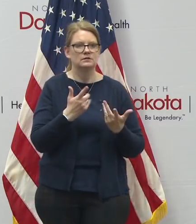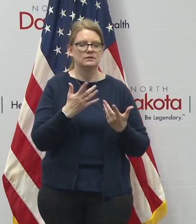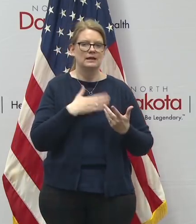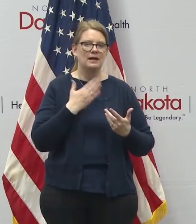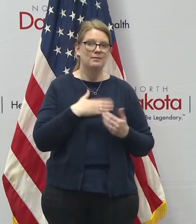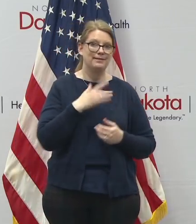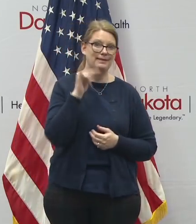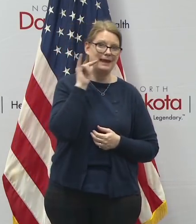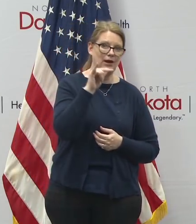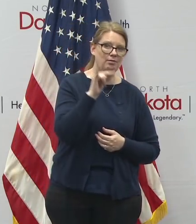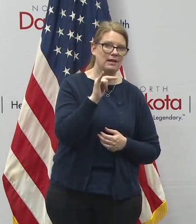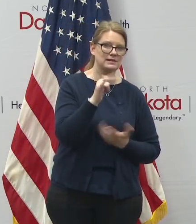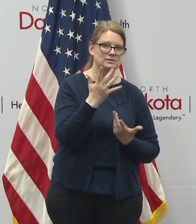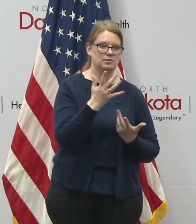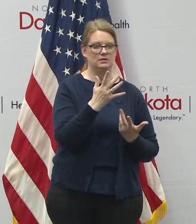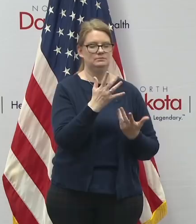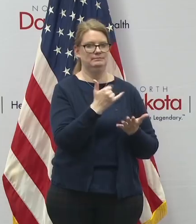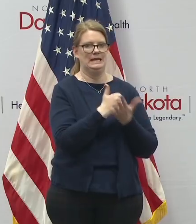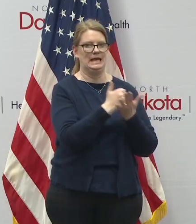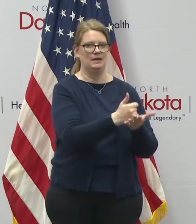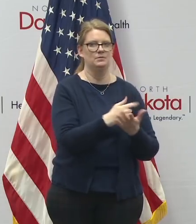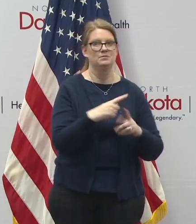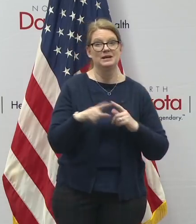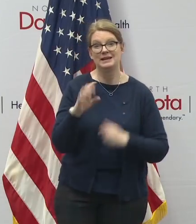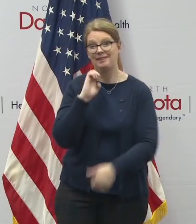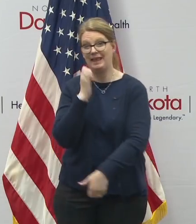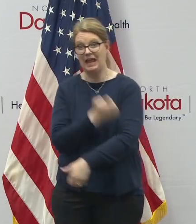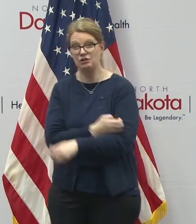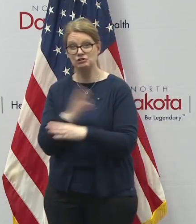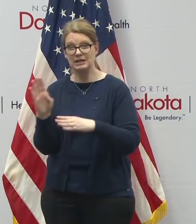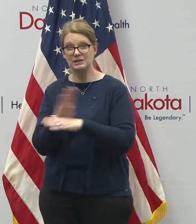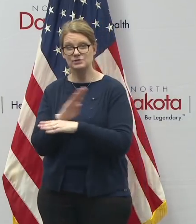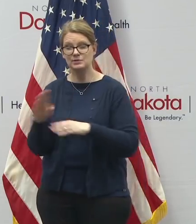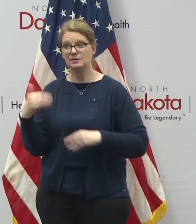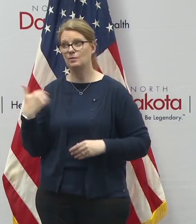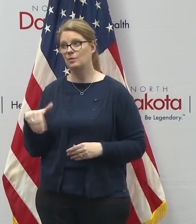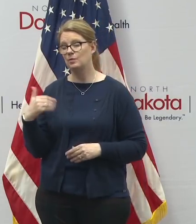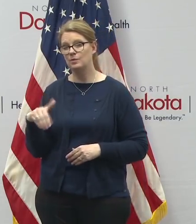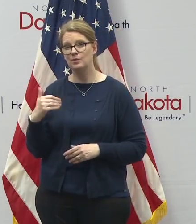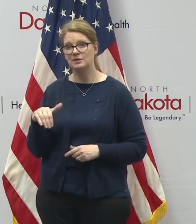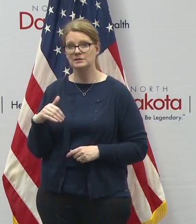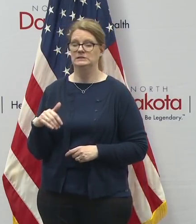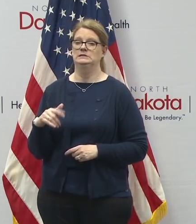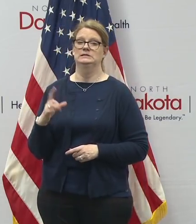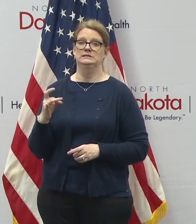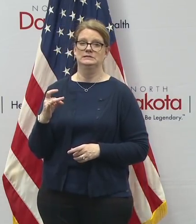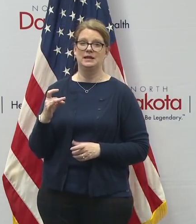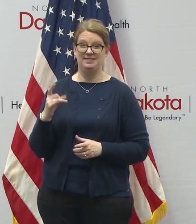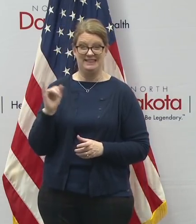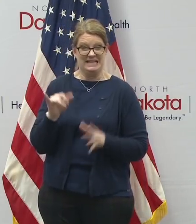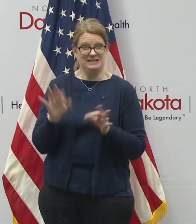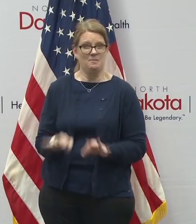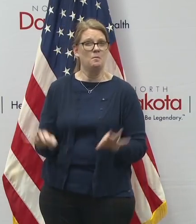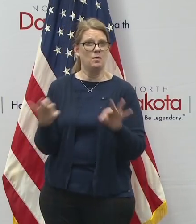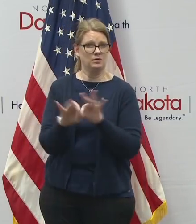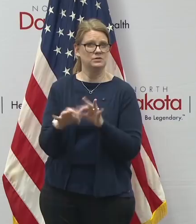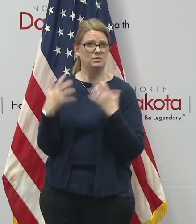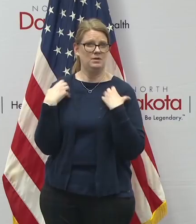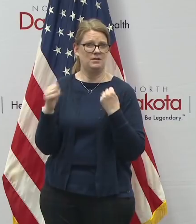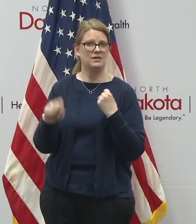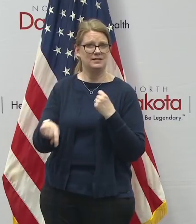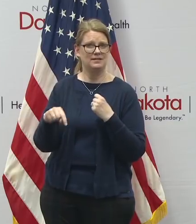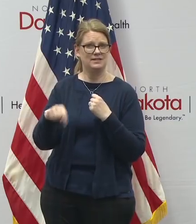mean, that's strategic, but when I take a look at the energy industry and how critical that is to the recovery of this country, that's one